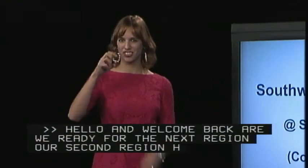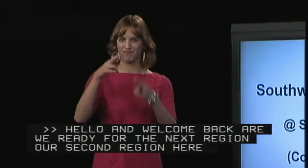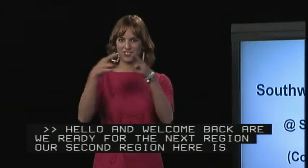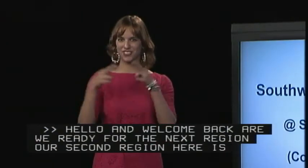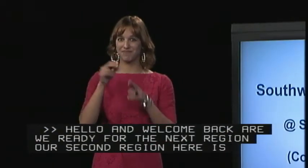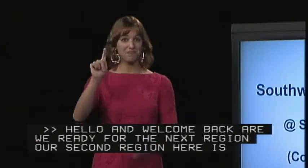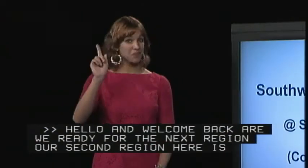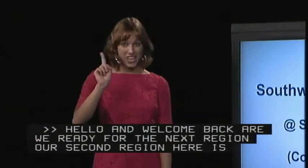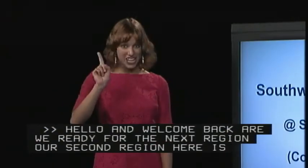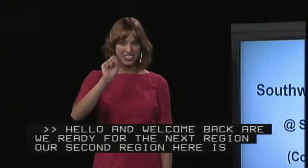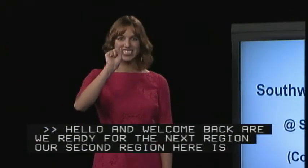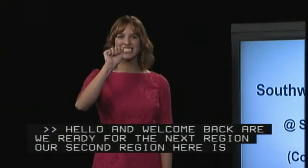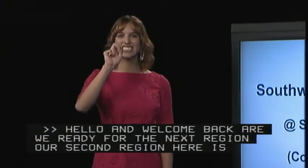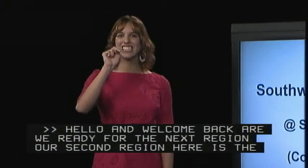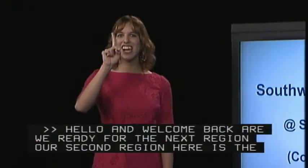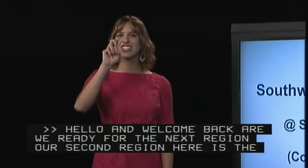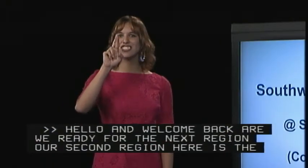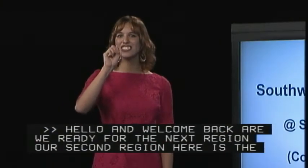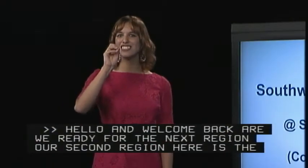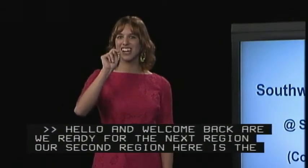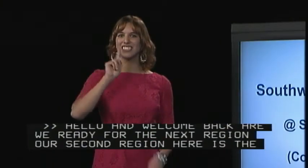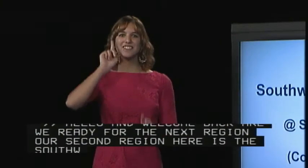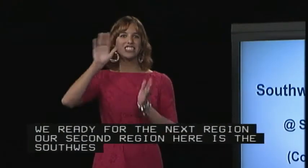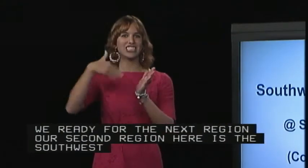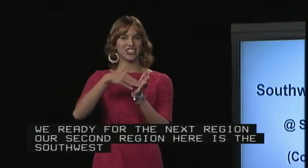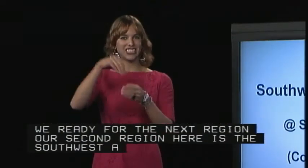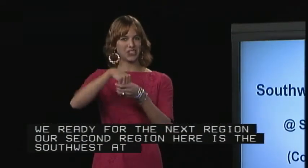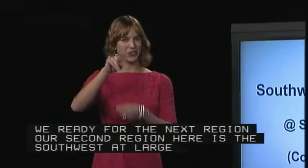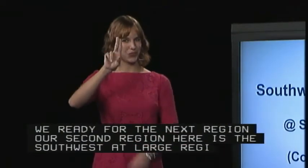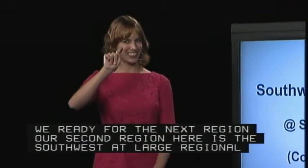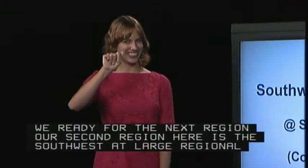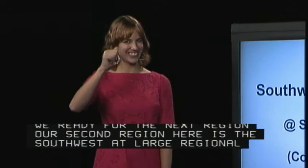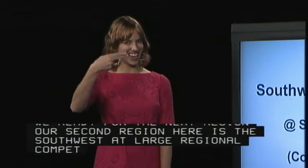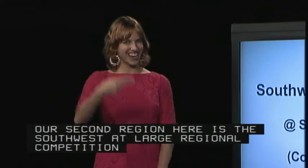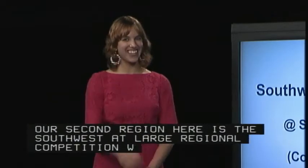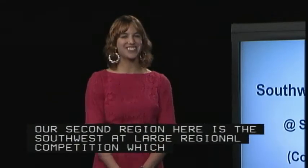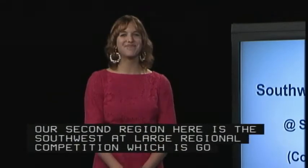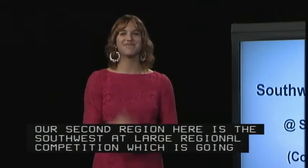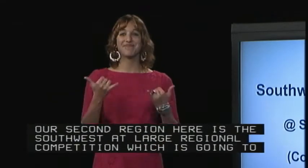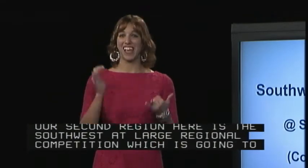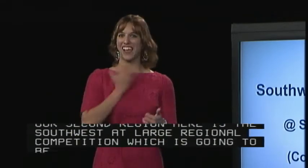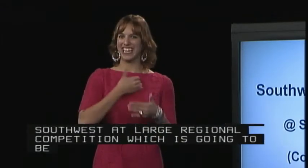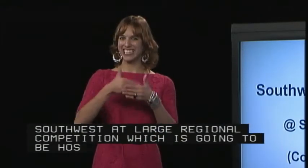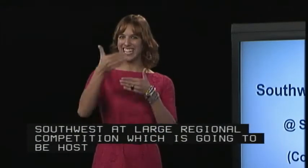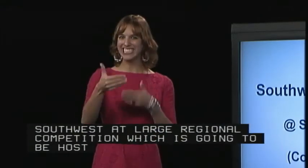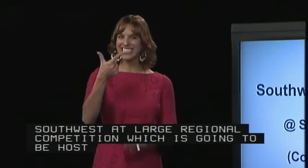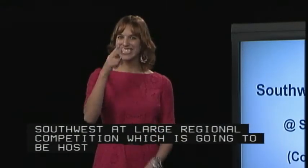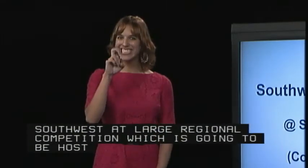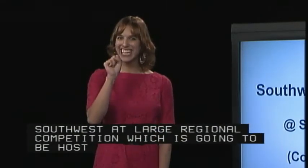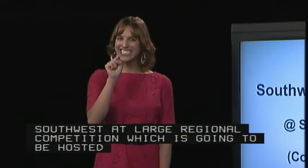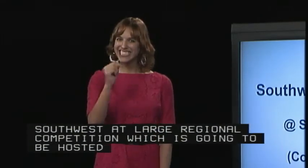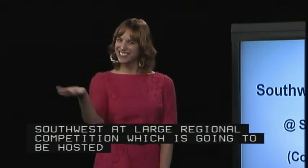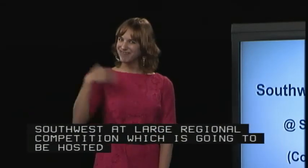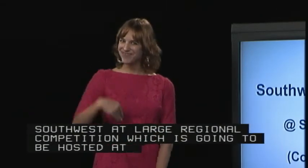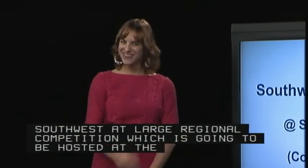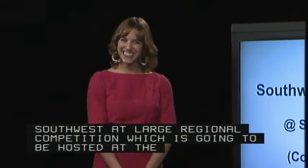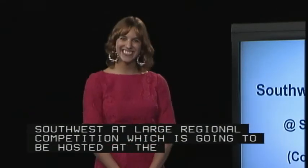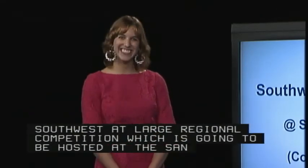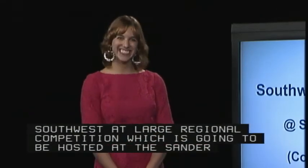at-Large Regional Competition, which is going to be hosted at the Sanderson Deaf Center in Utah. Our next guest can